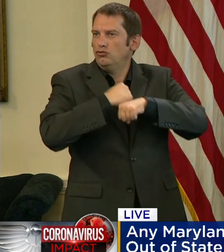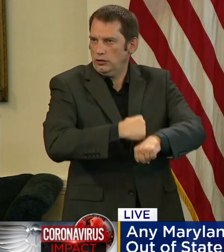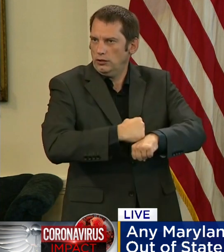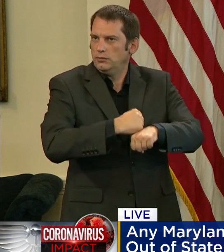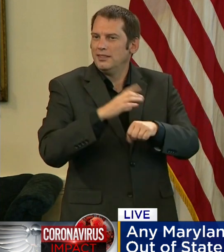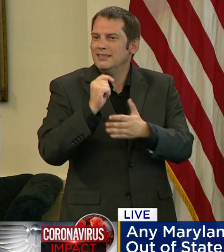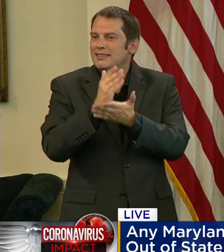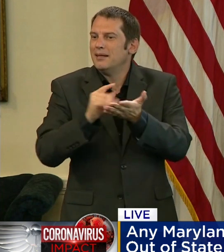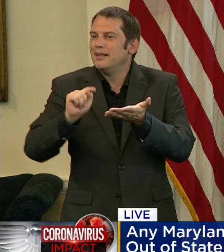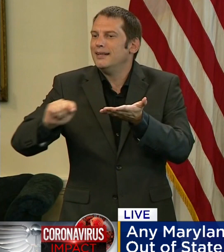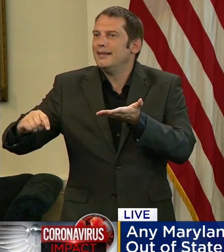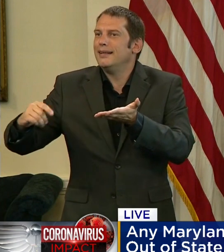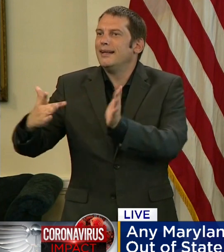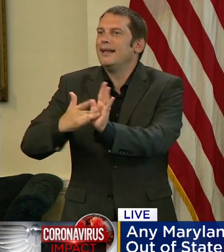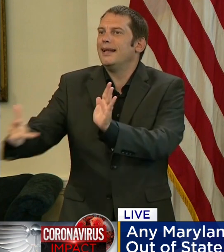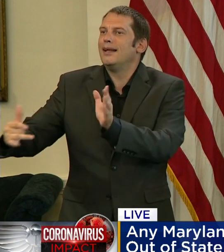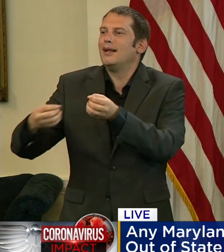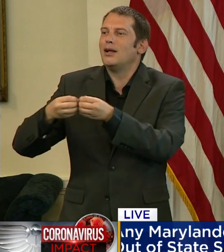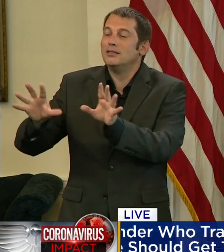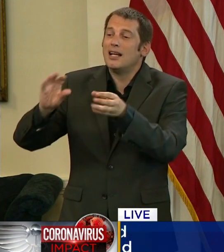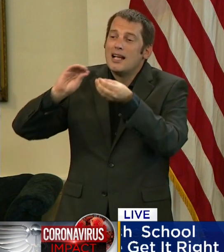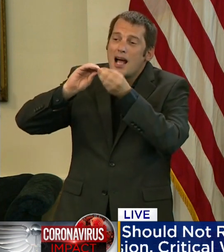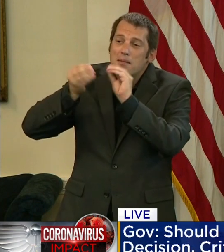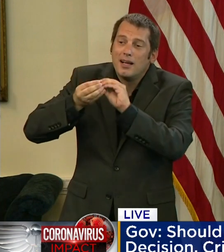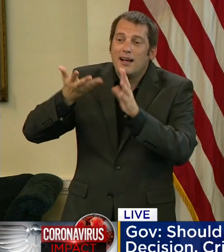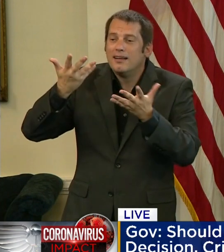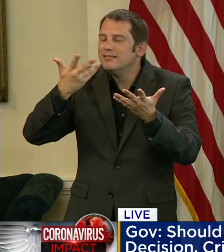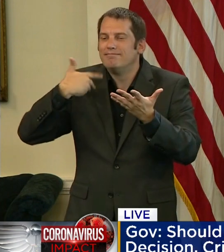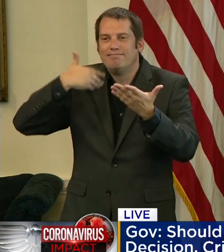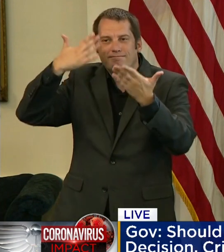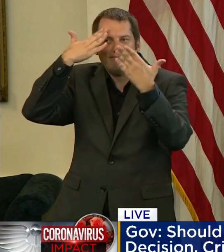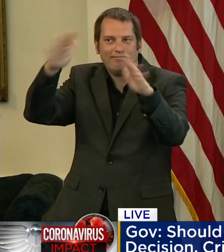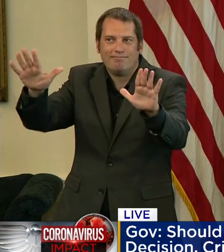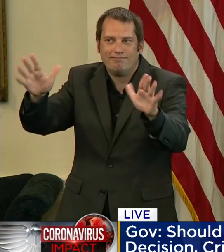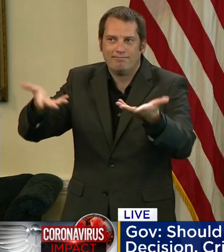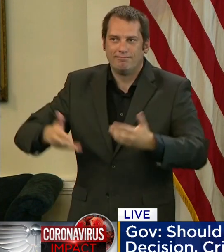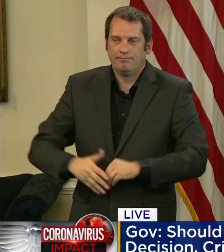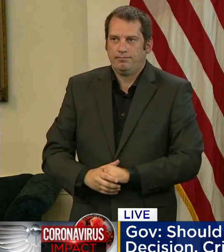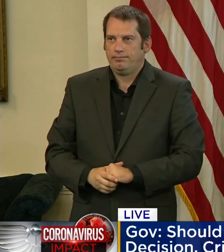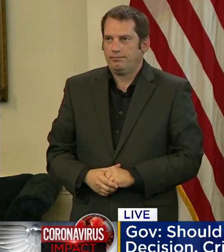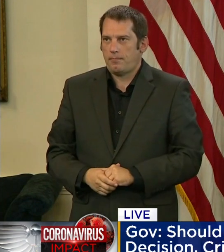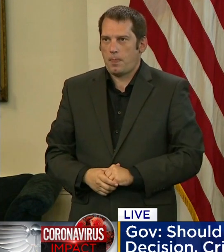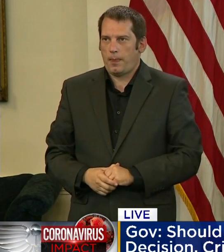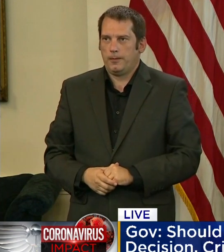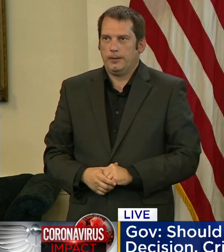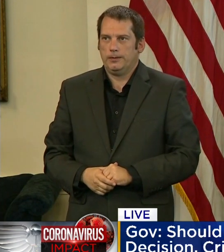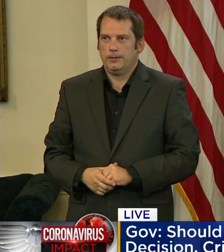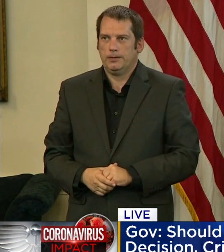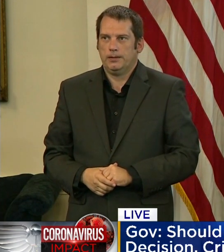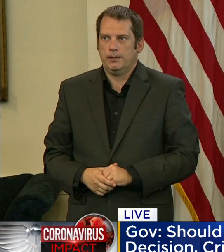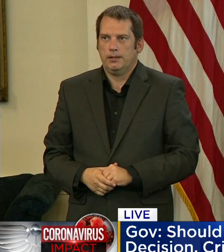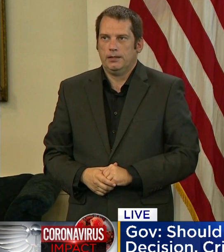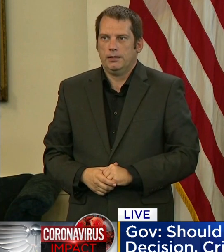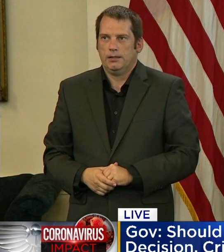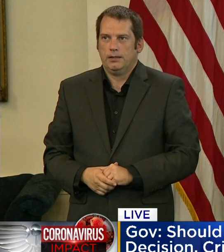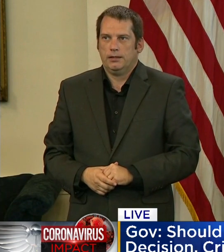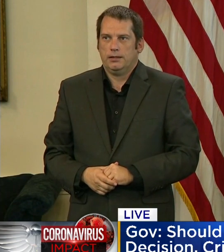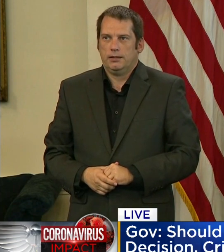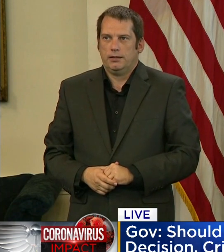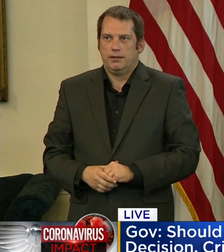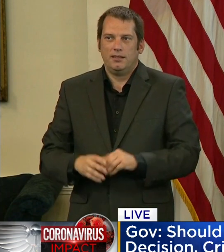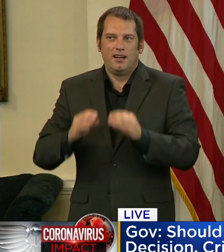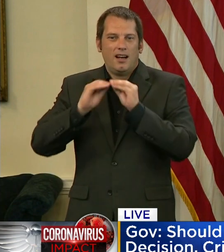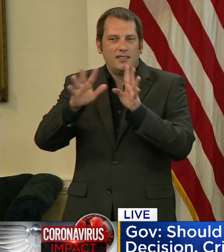able to catch. We don't have a number on that. It is obviously a coordinated criminal enterprise, because this is